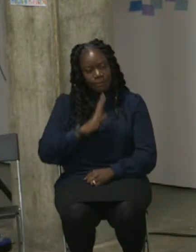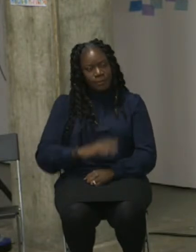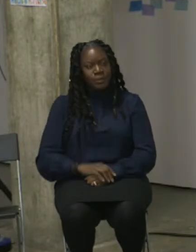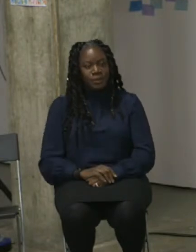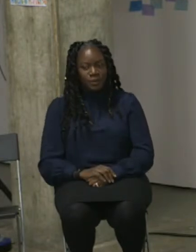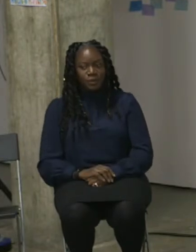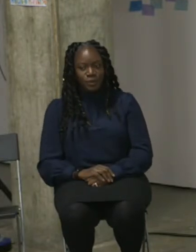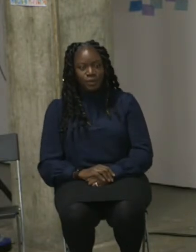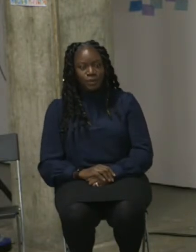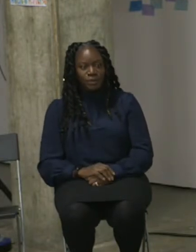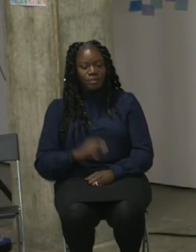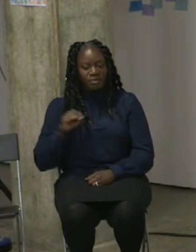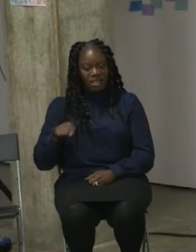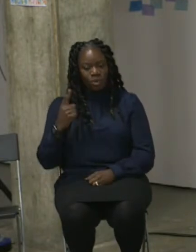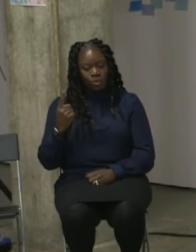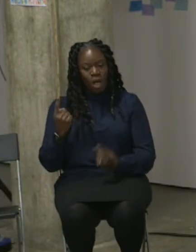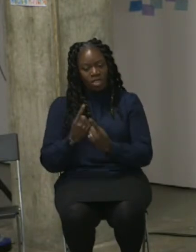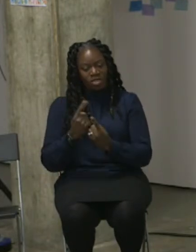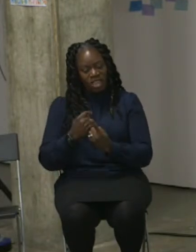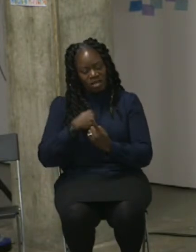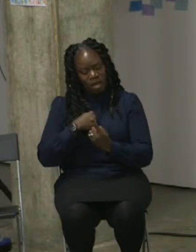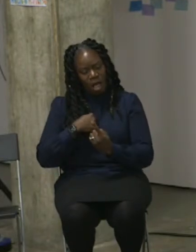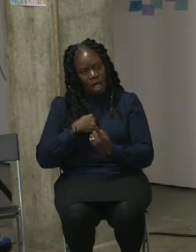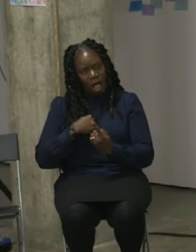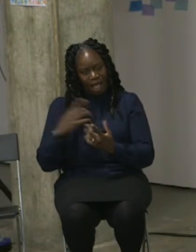one of the lessons I take from my research anyway.